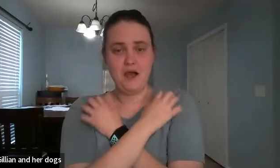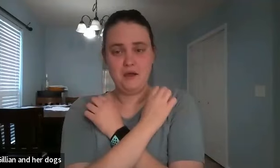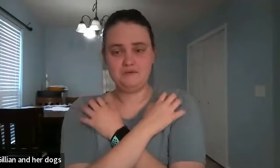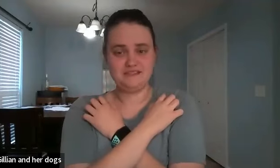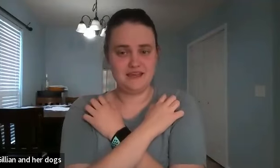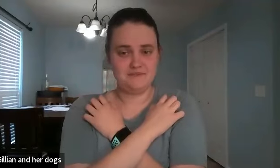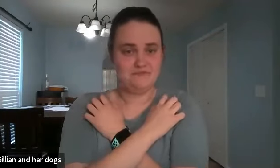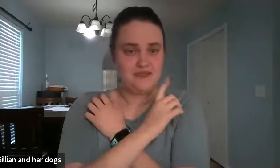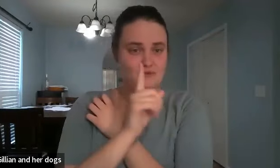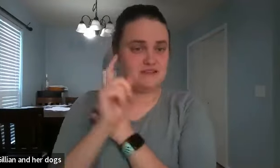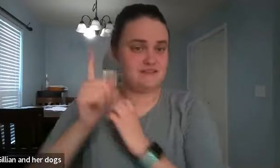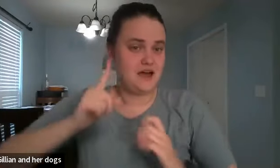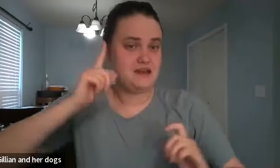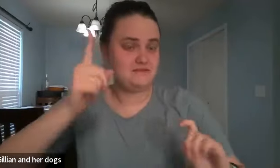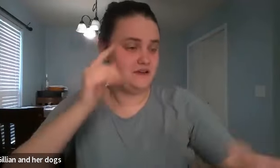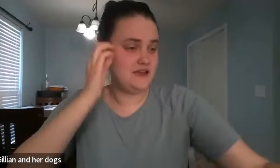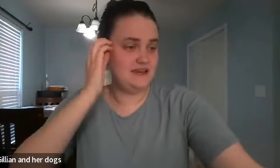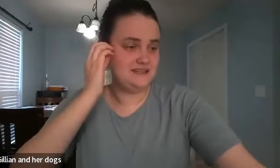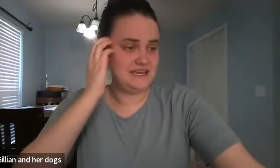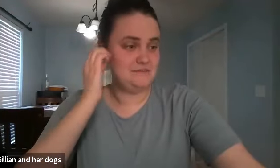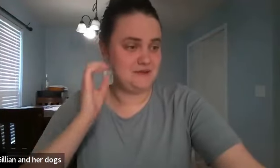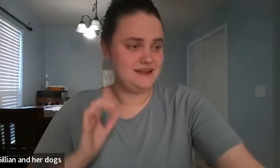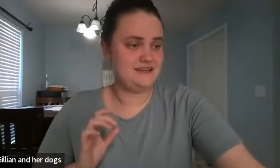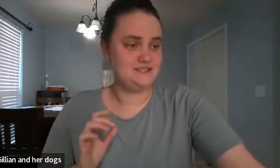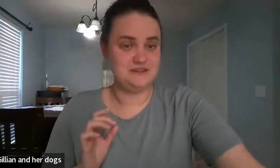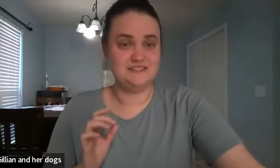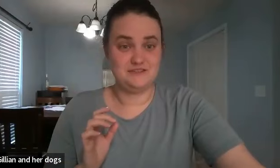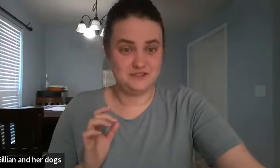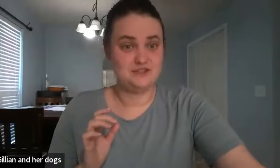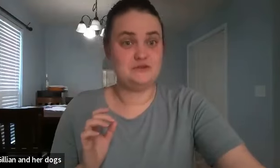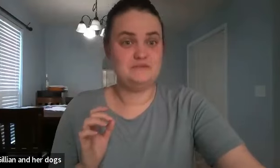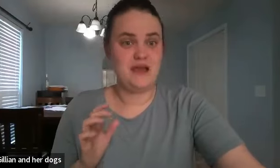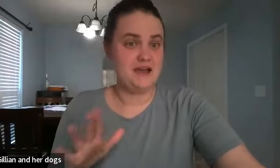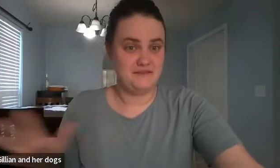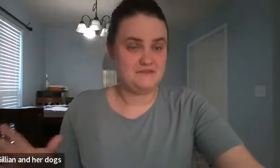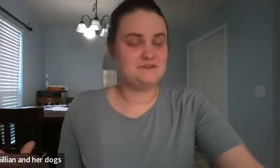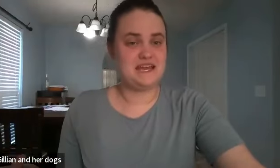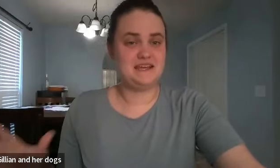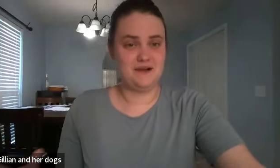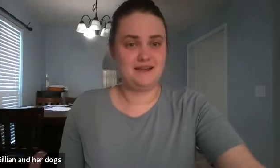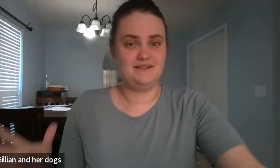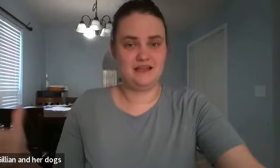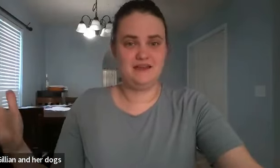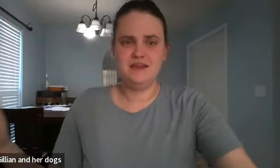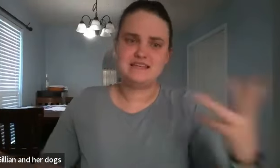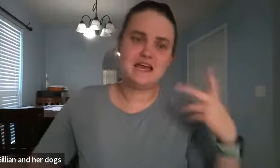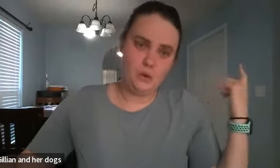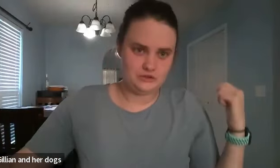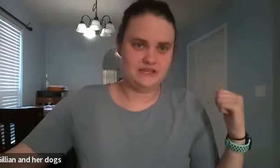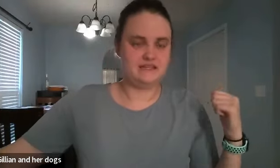I will say it was a lot of fun taking my students to the zoo. I've never taken because I had older kids. I